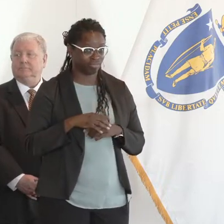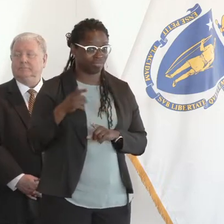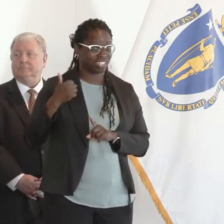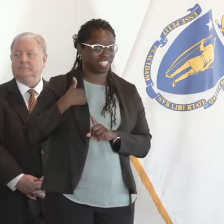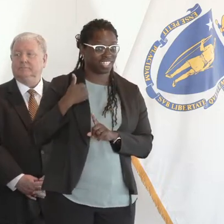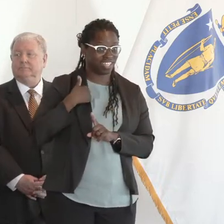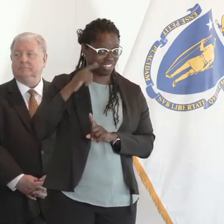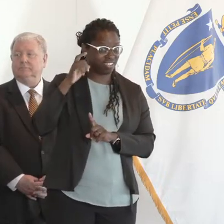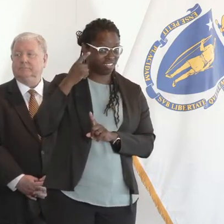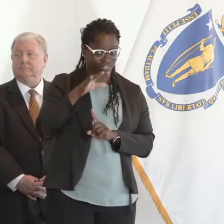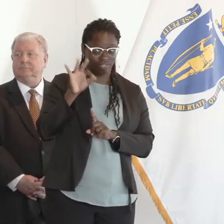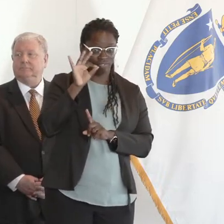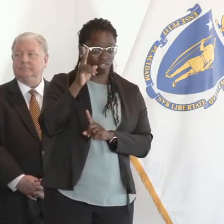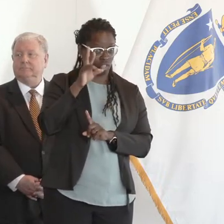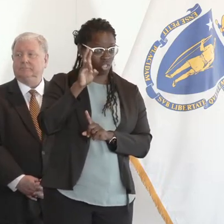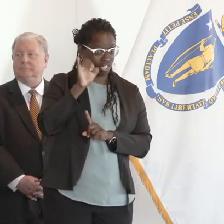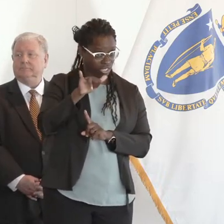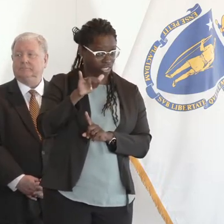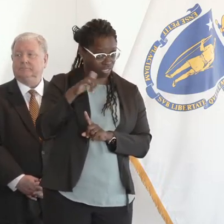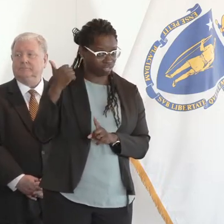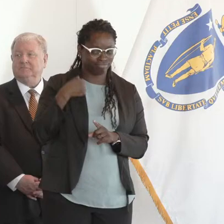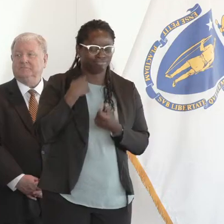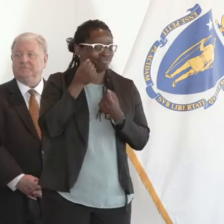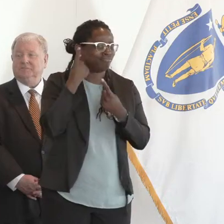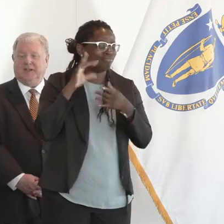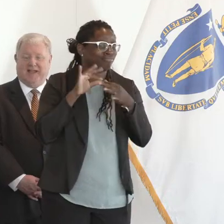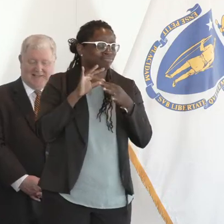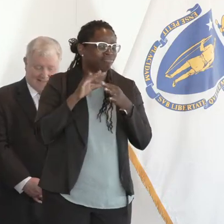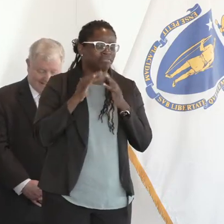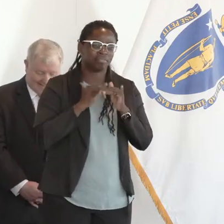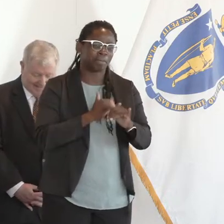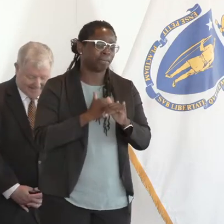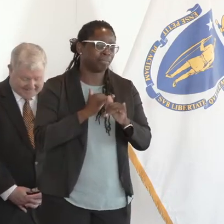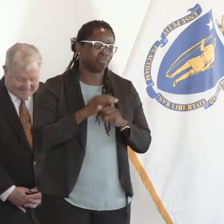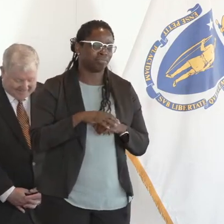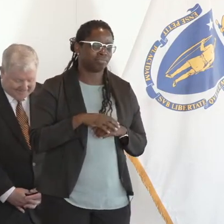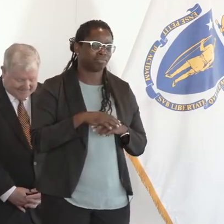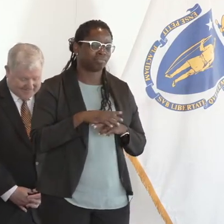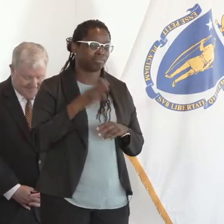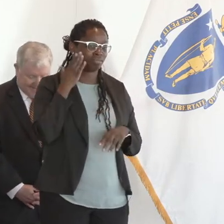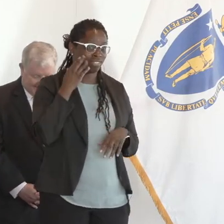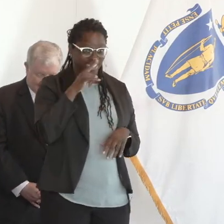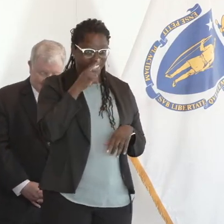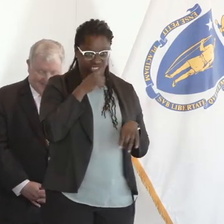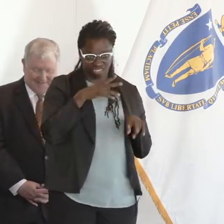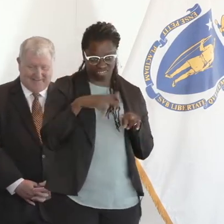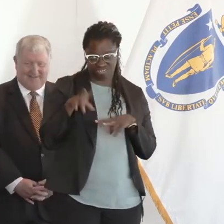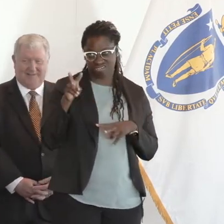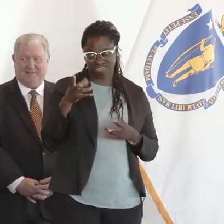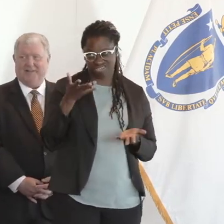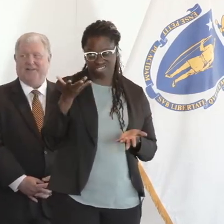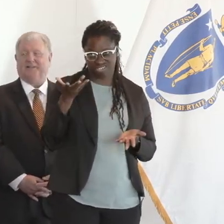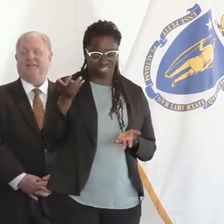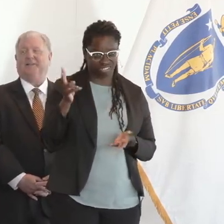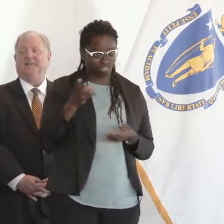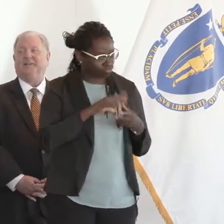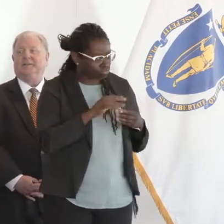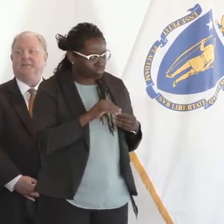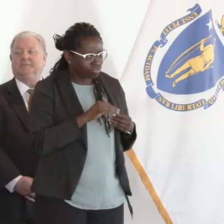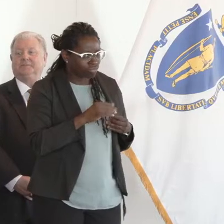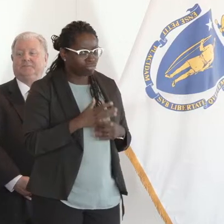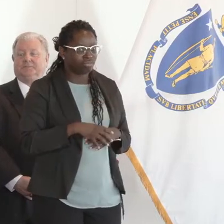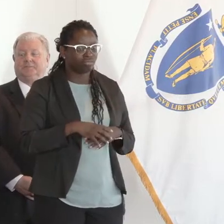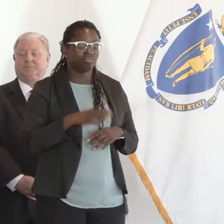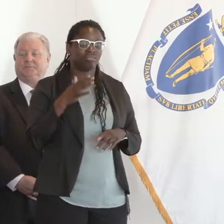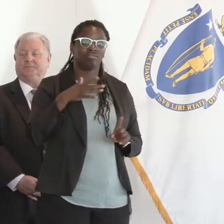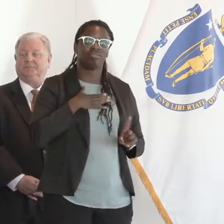understanding that at home, you're not as impressive in some ways, right? My kids are a little bit younger. They're 7 and 9, but not too